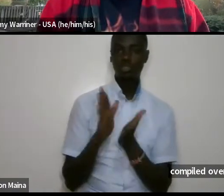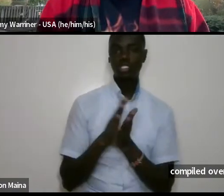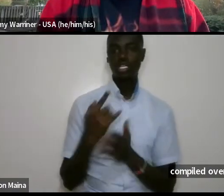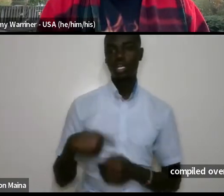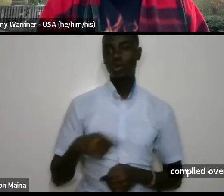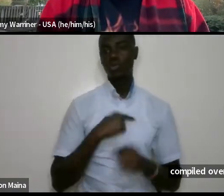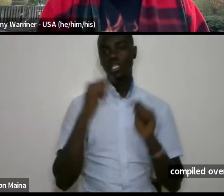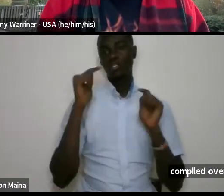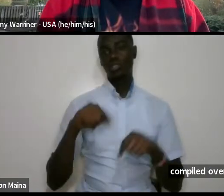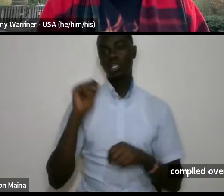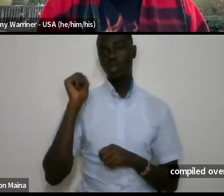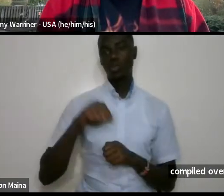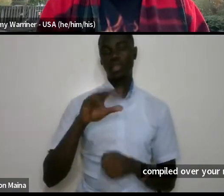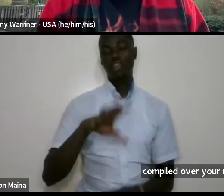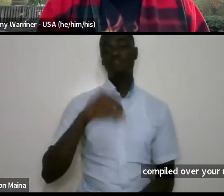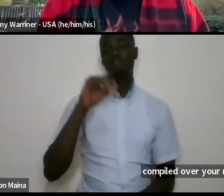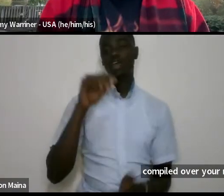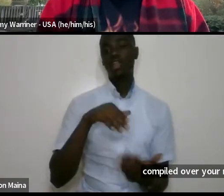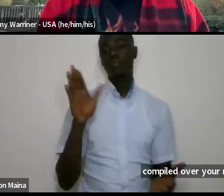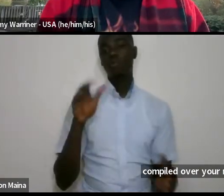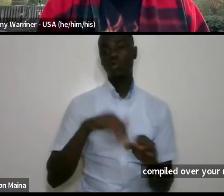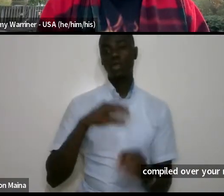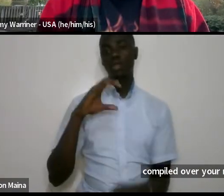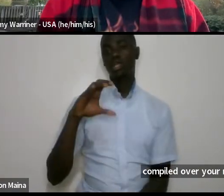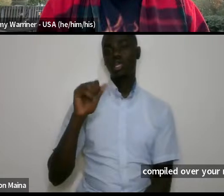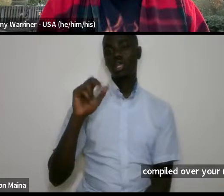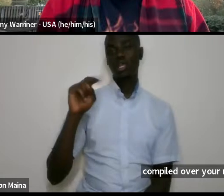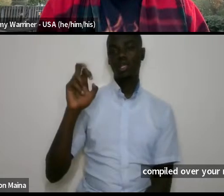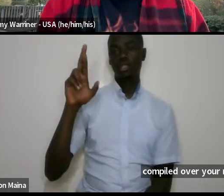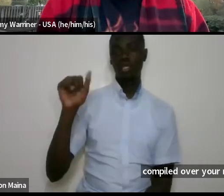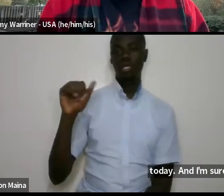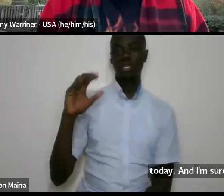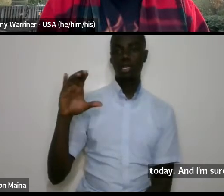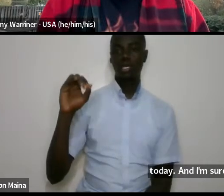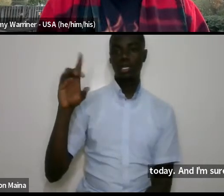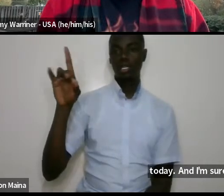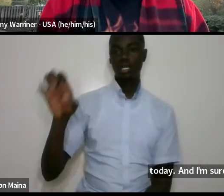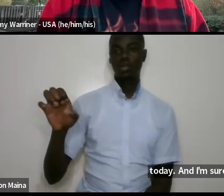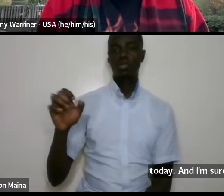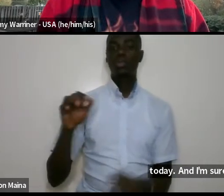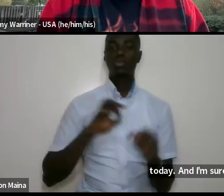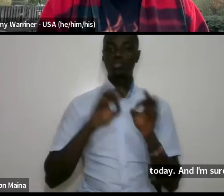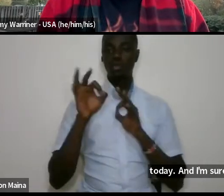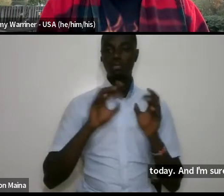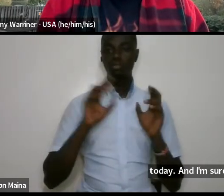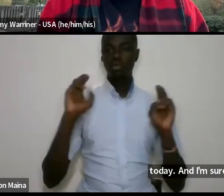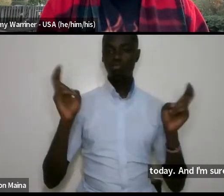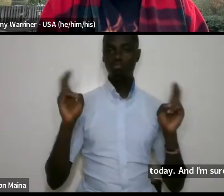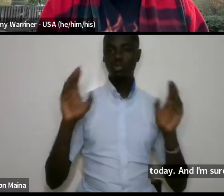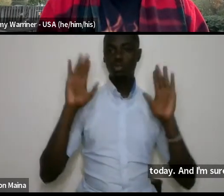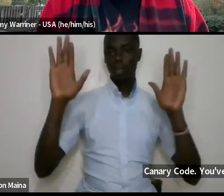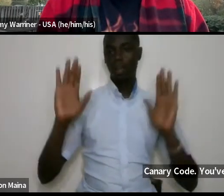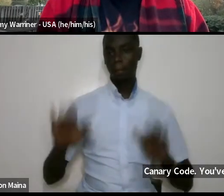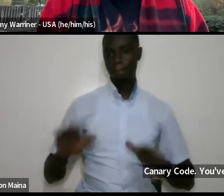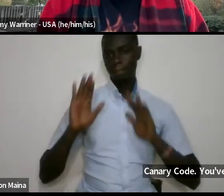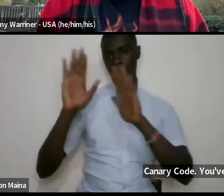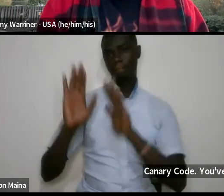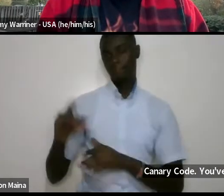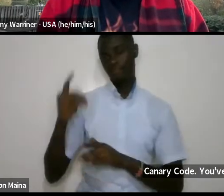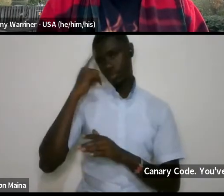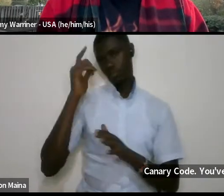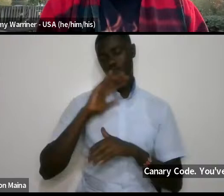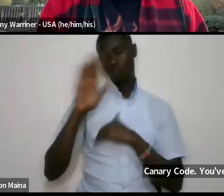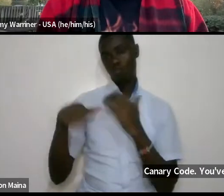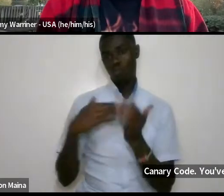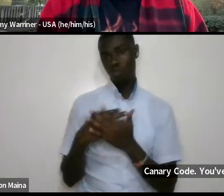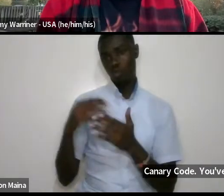can find more of that in the Canary Code. You've definitely touched on topics that are necessary for all